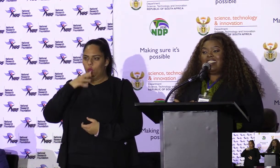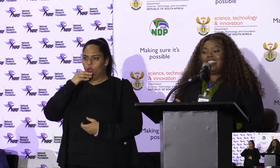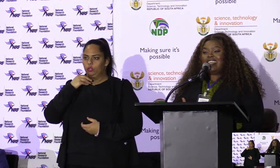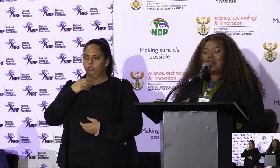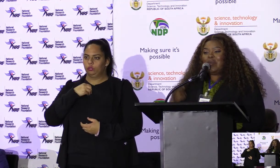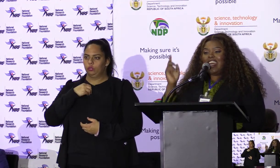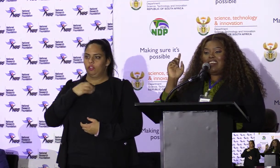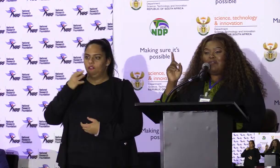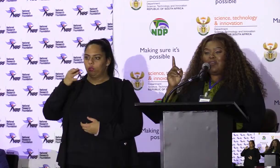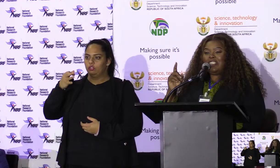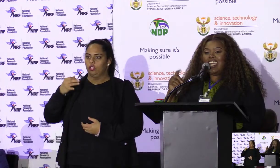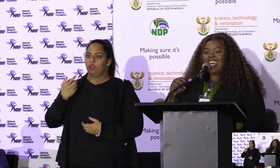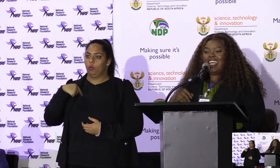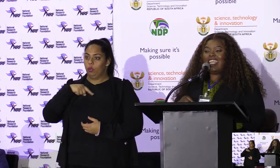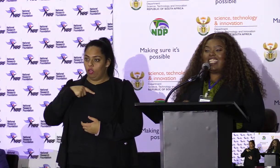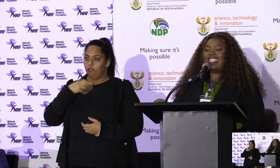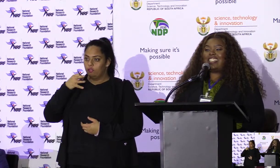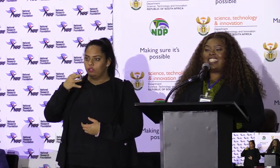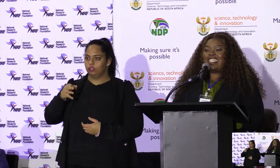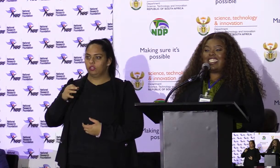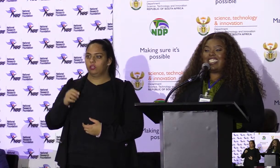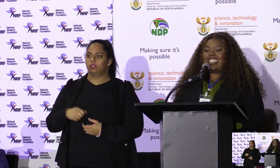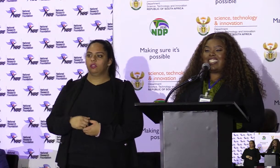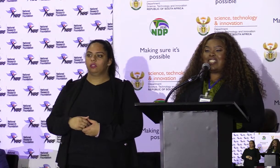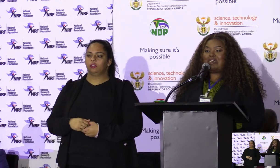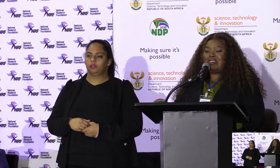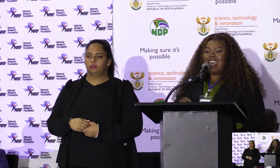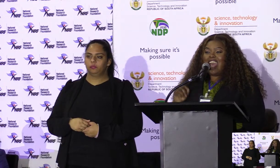now. We are the future.